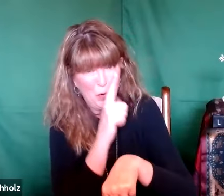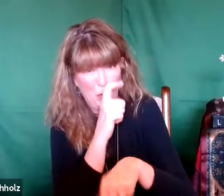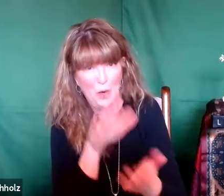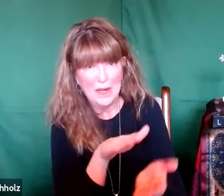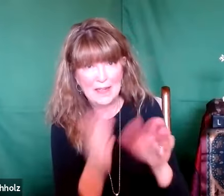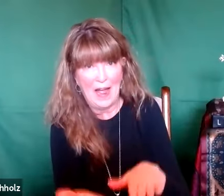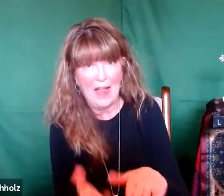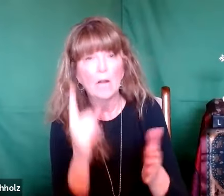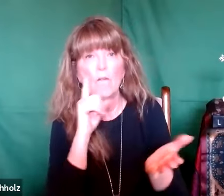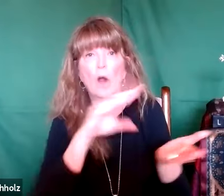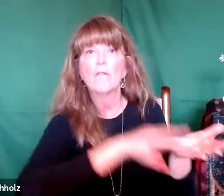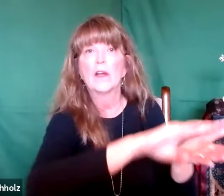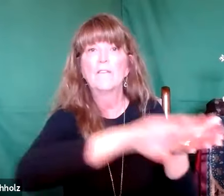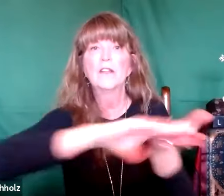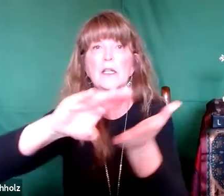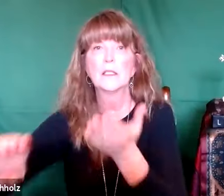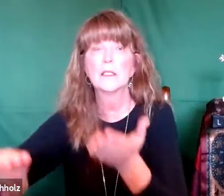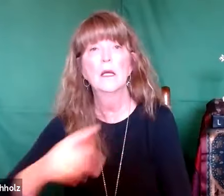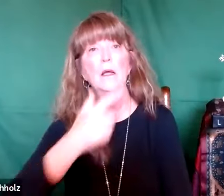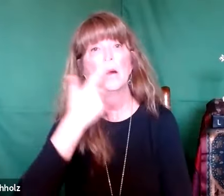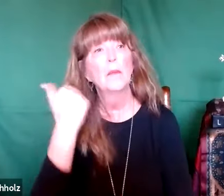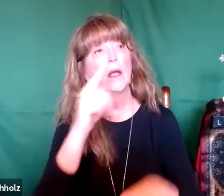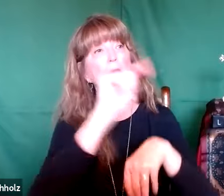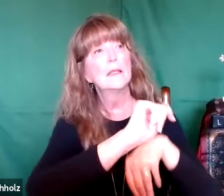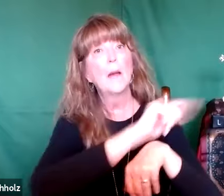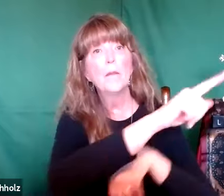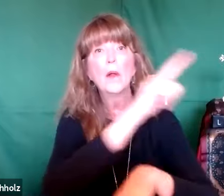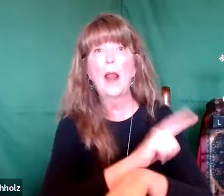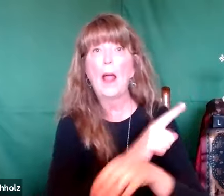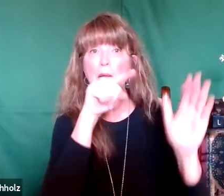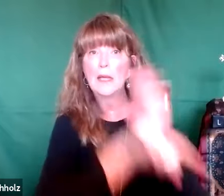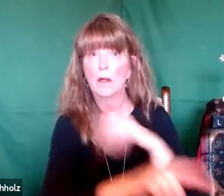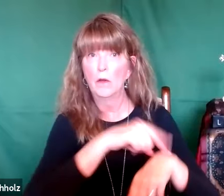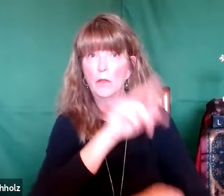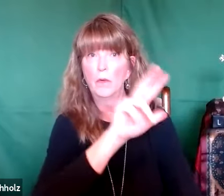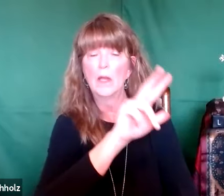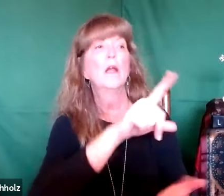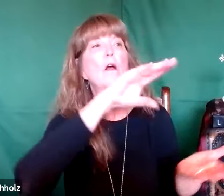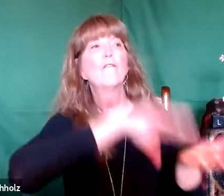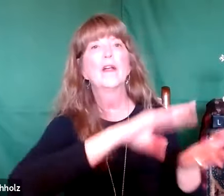as the sacrificial lamb who died for the forgiveness of all.